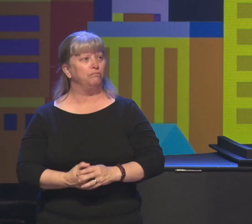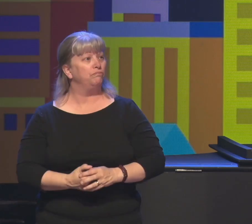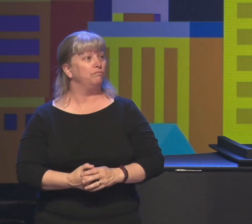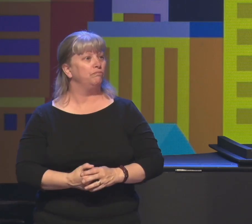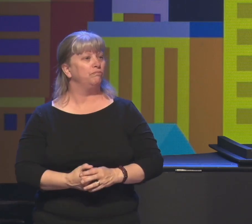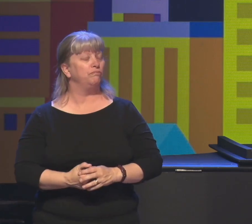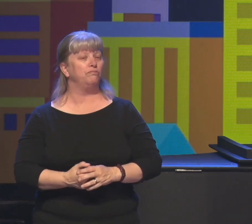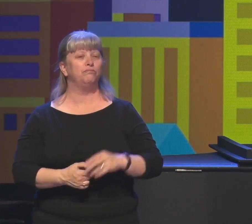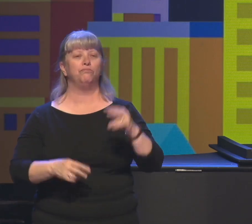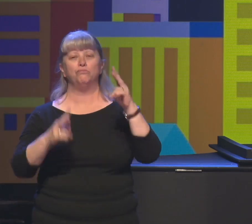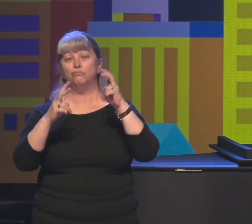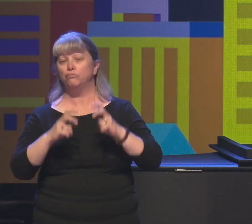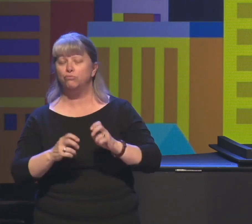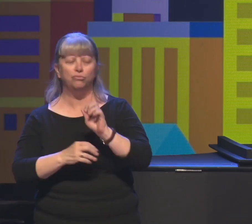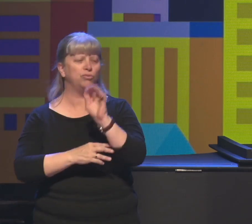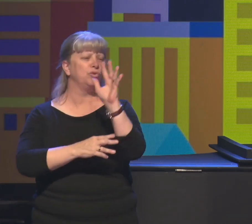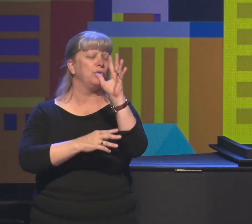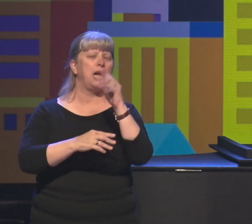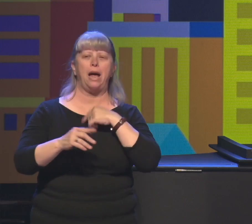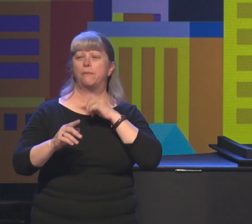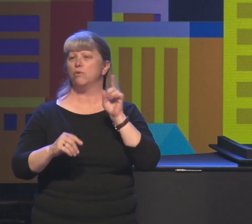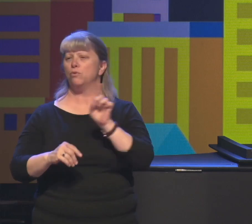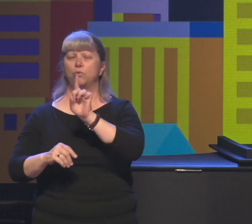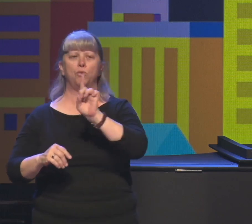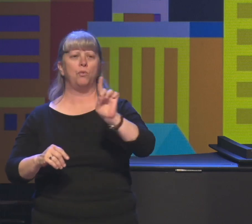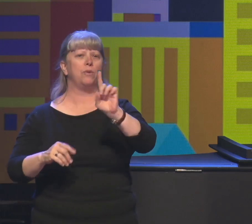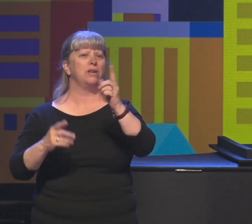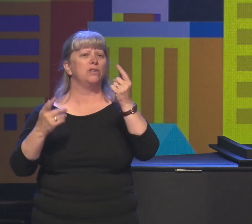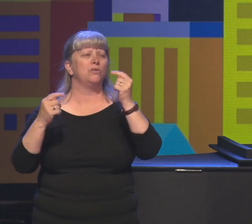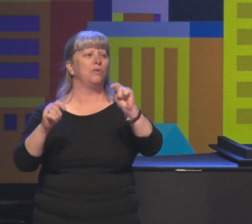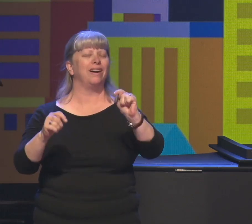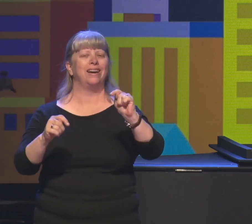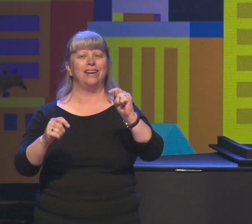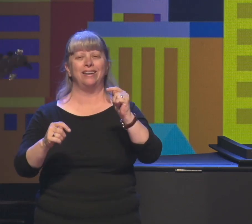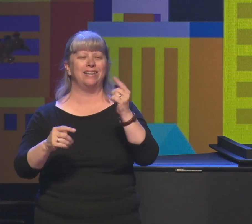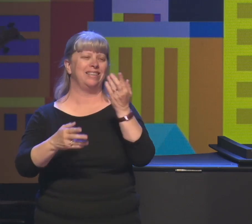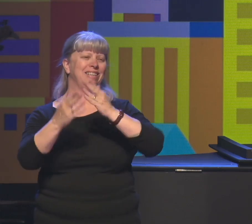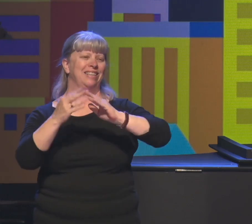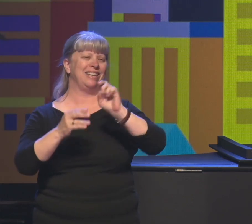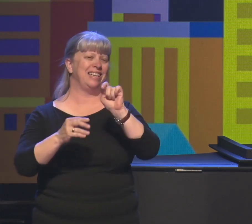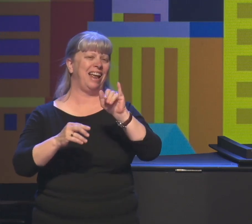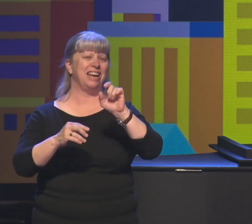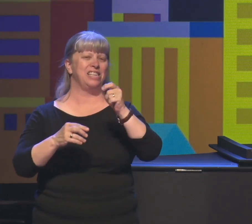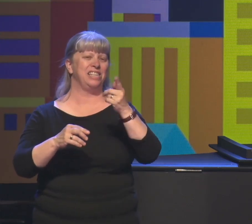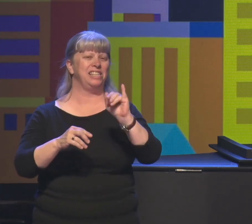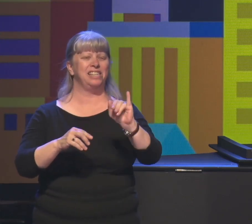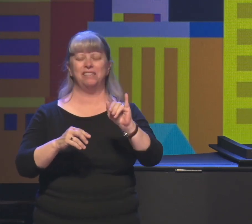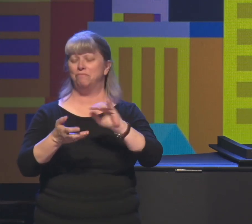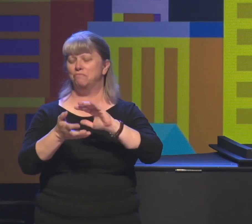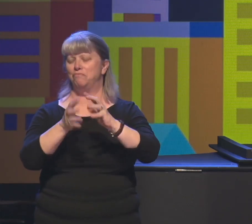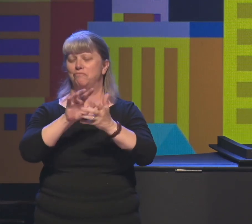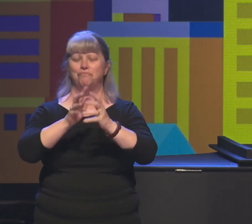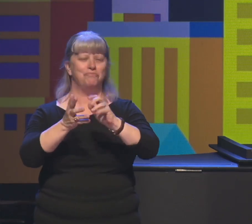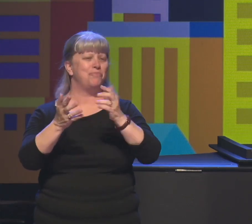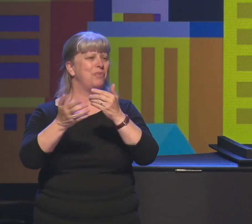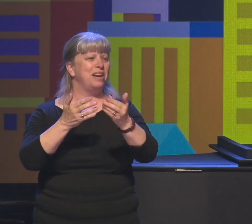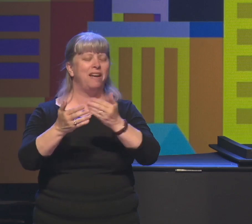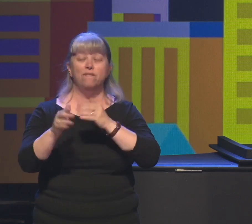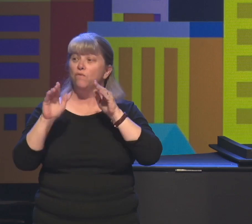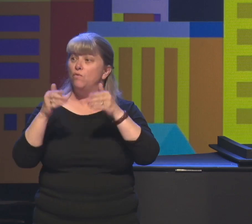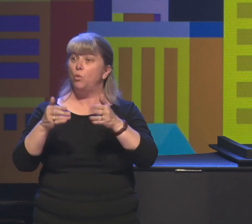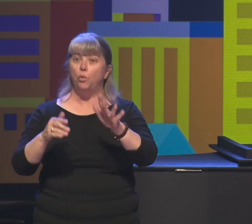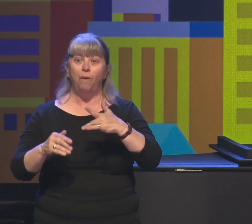Just take a look at that tree and like, I'm going to go on a walk, or I'm going to try Tai Chi. I'm just kidding. Whatever it might be, just to focus